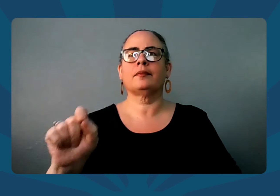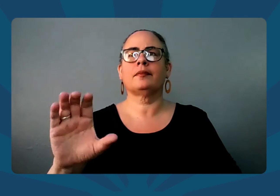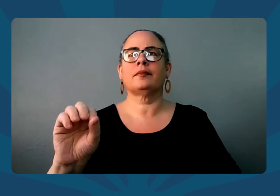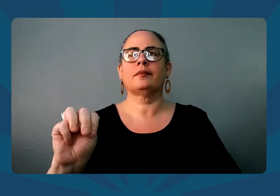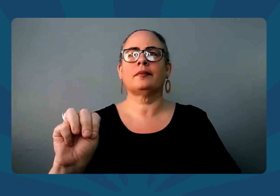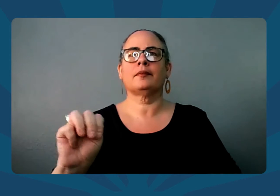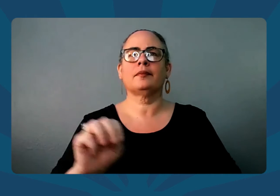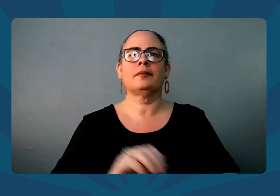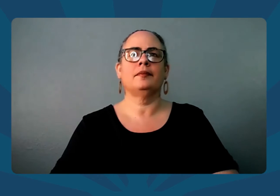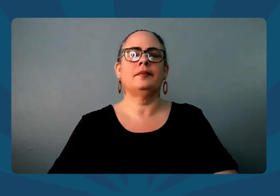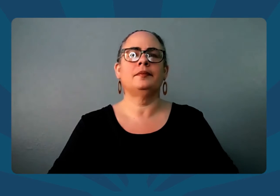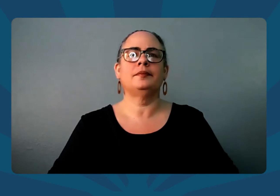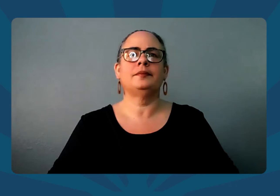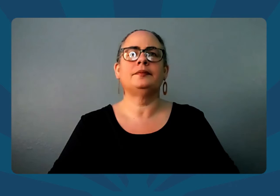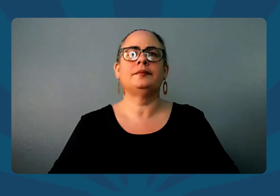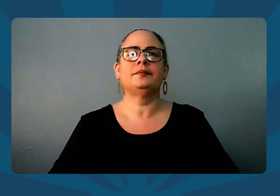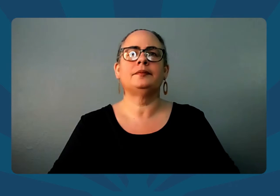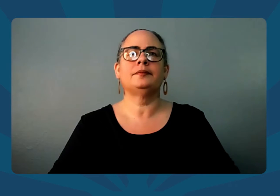dongroveforarizona.com.